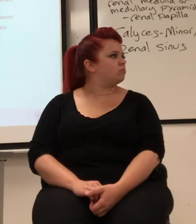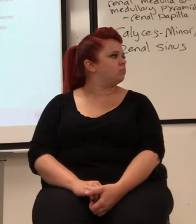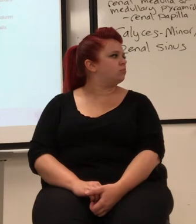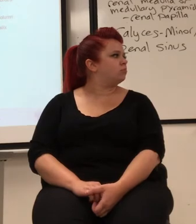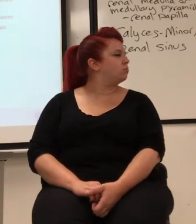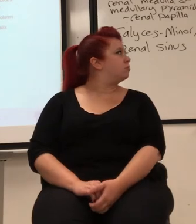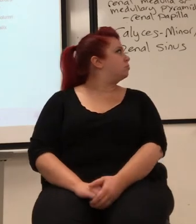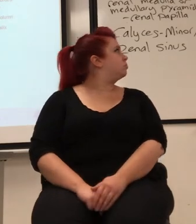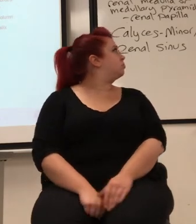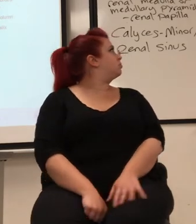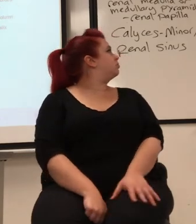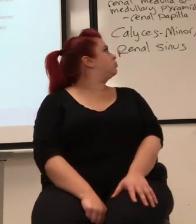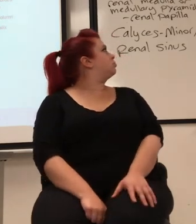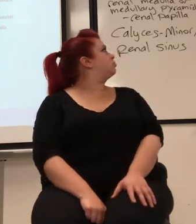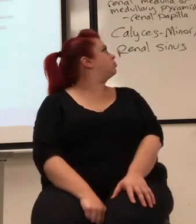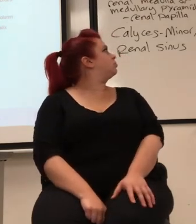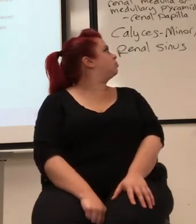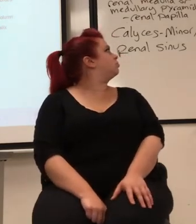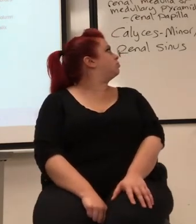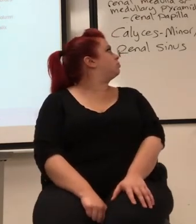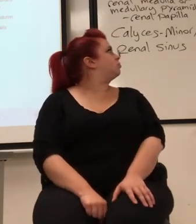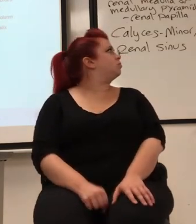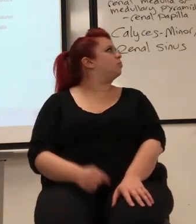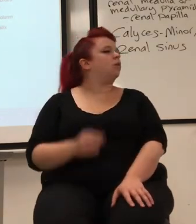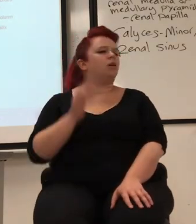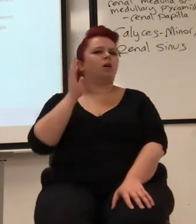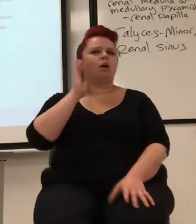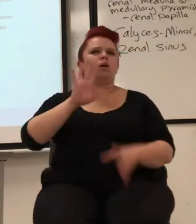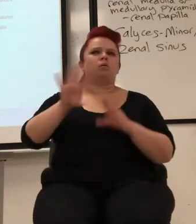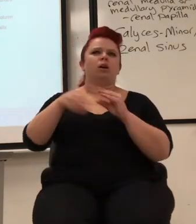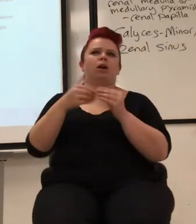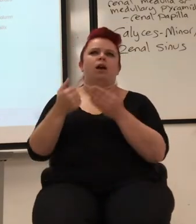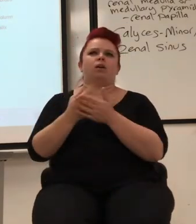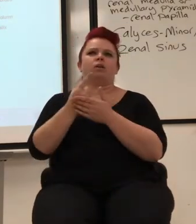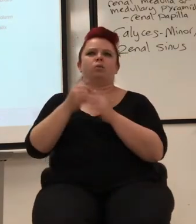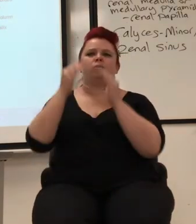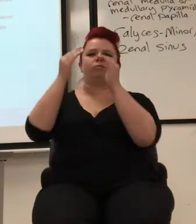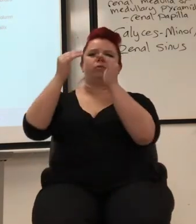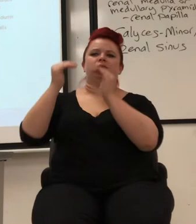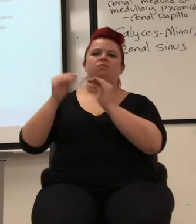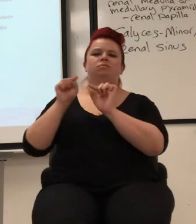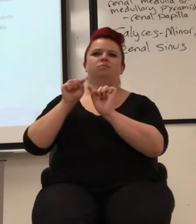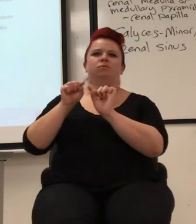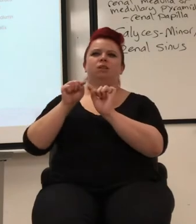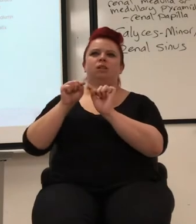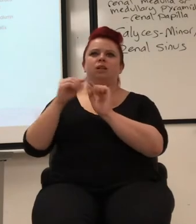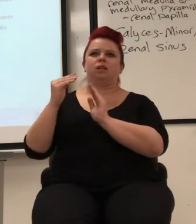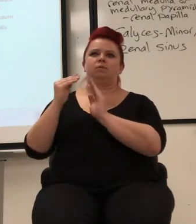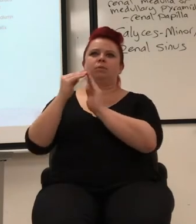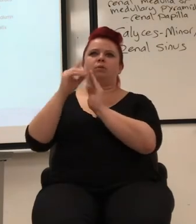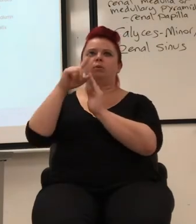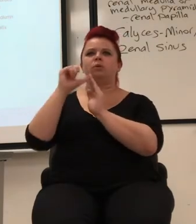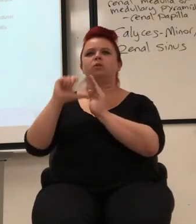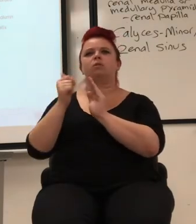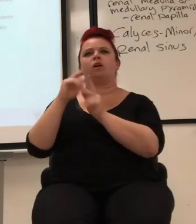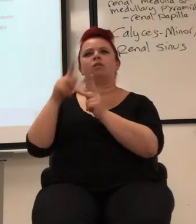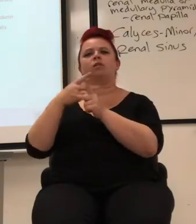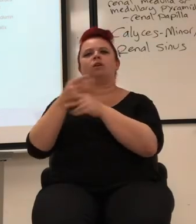This one. Let me draw another one, maybe for this one, because there's another kind that is